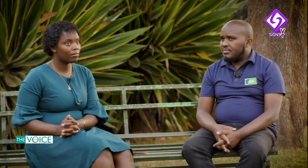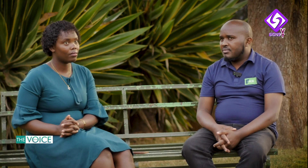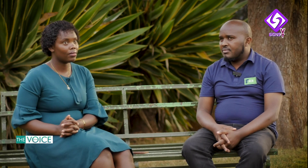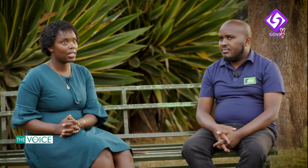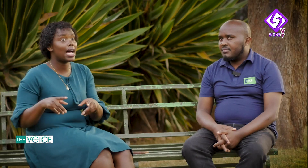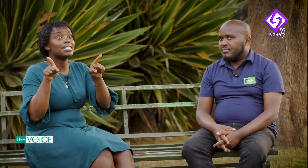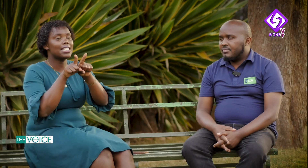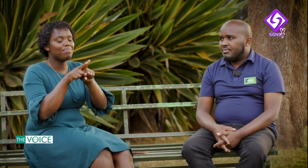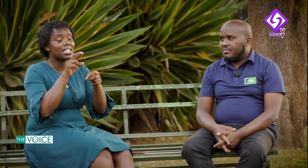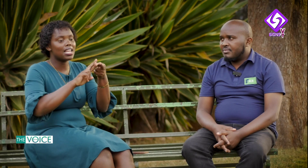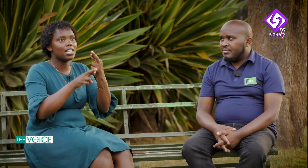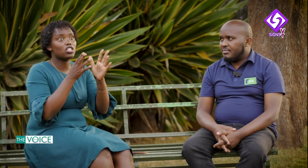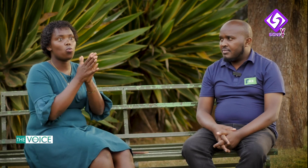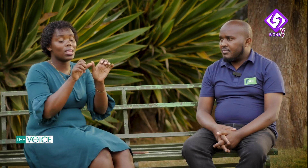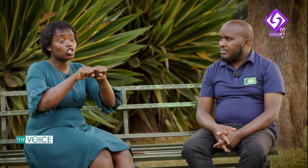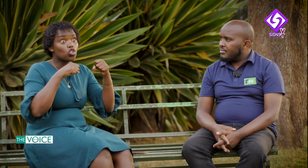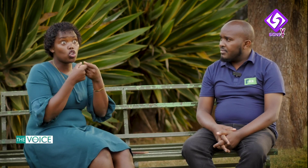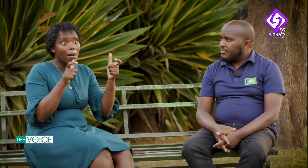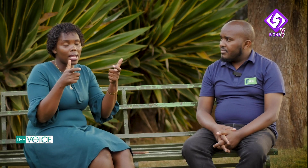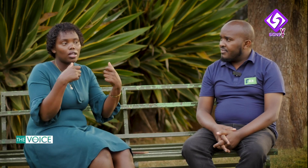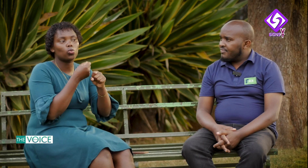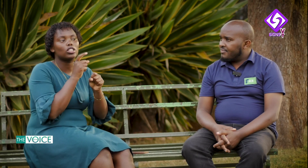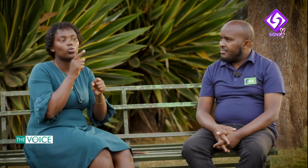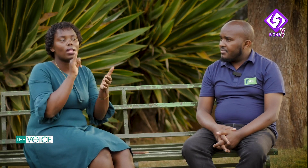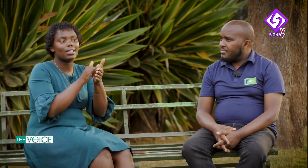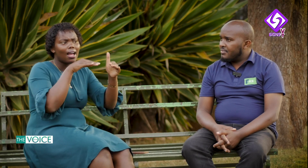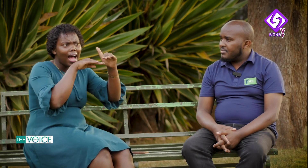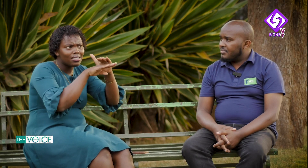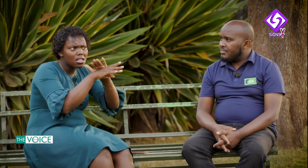And also in relation to social media, and how